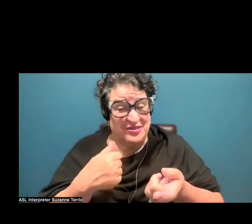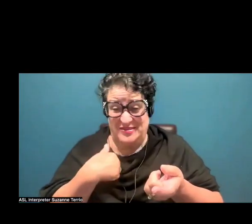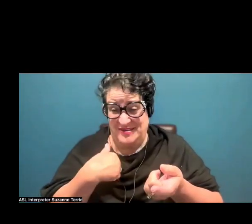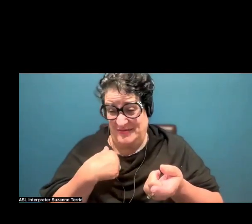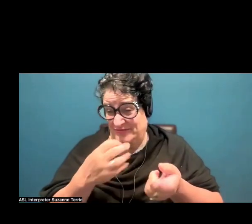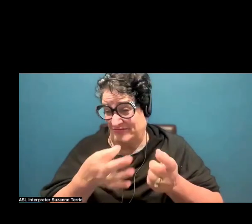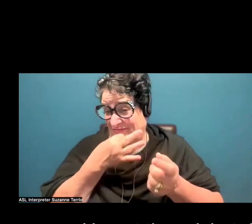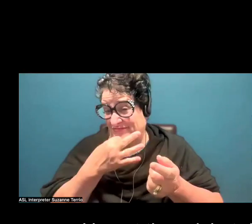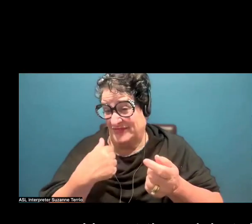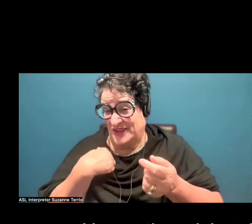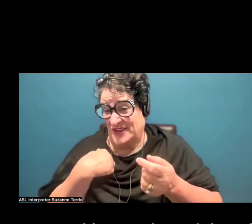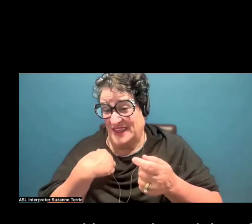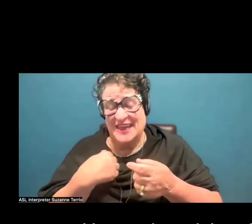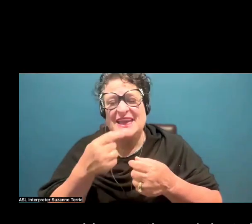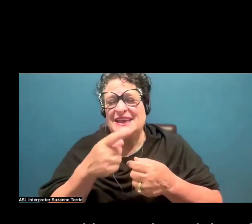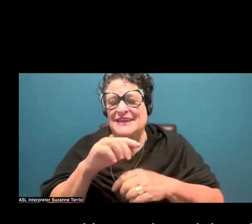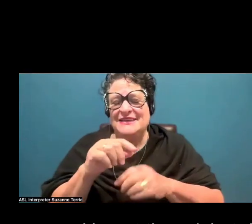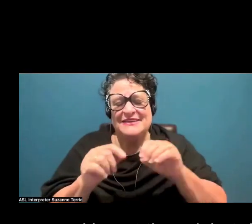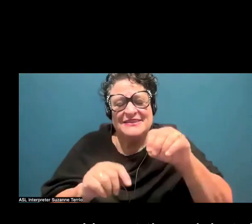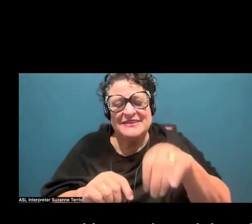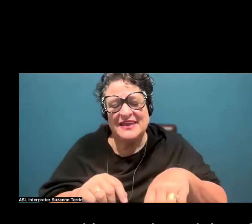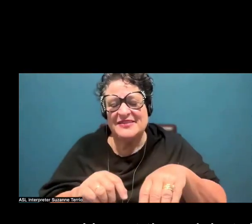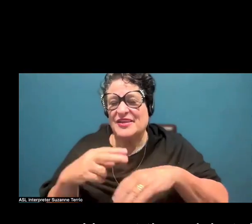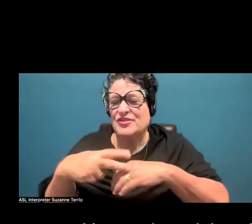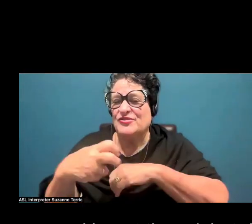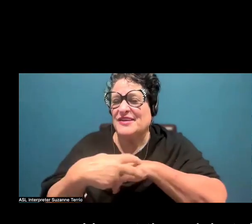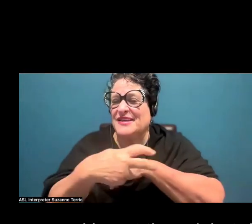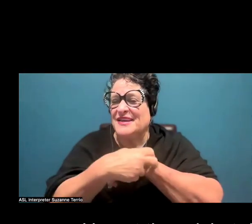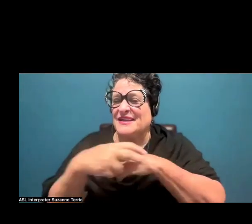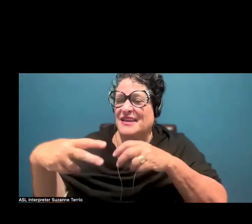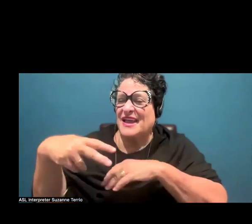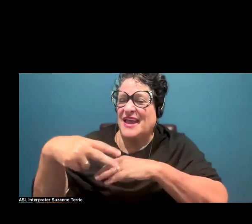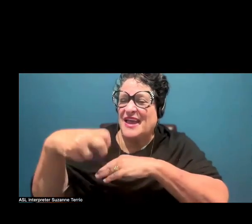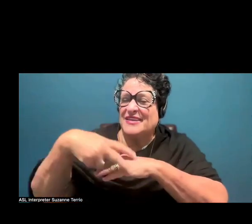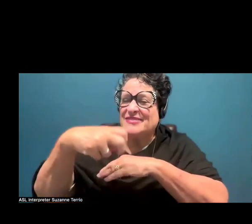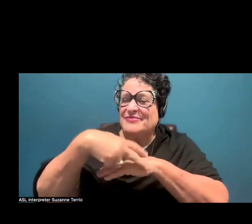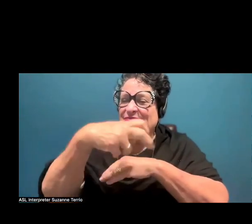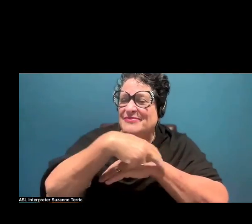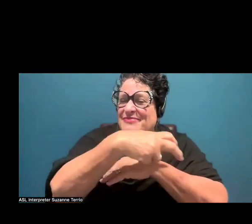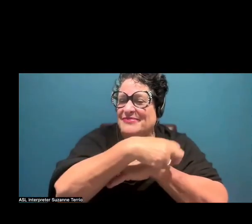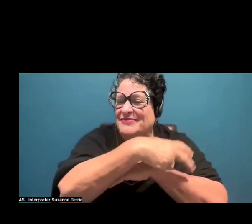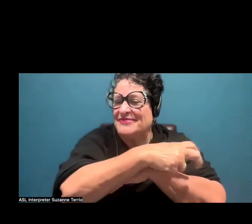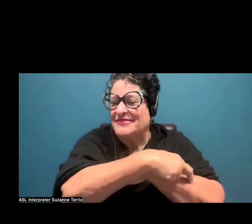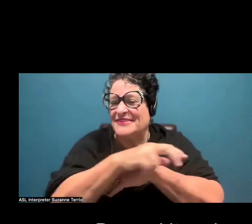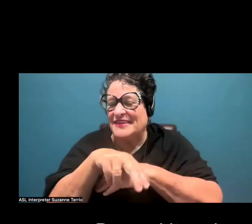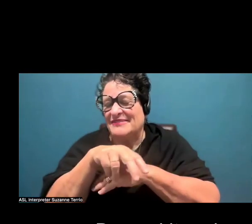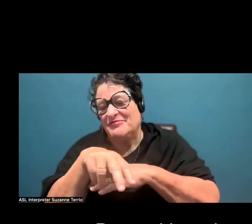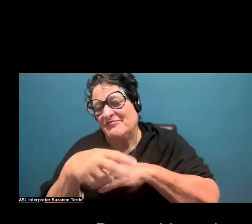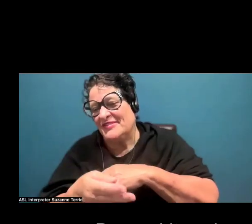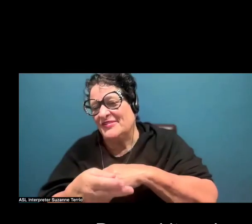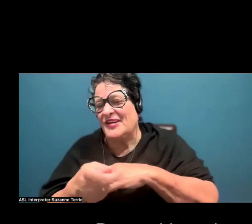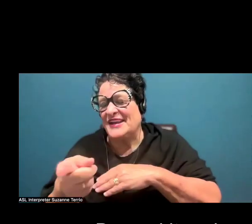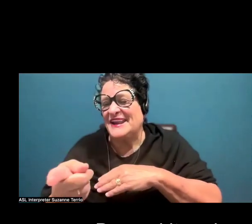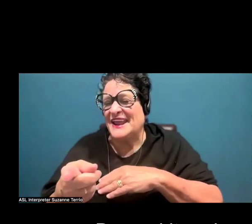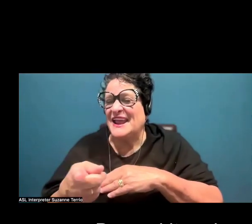good. He set the cricket down, and it hopped off into the grass until its wind-up ran out and it tipped over onto its side. Beyond it,